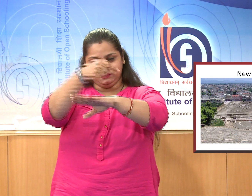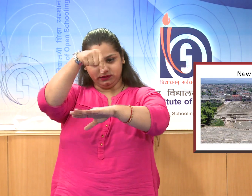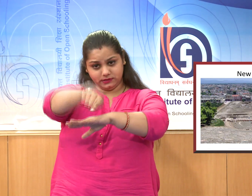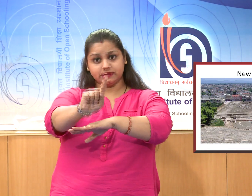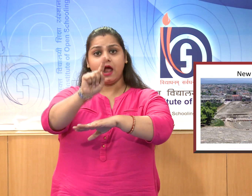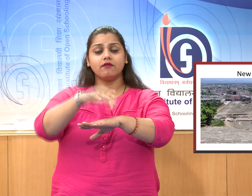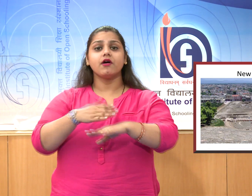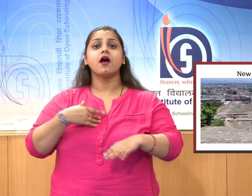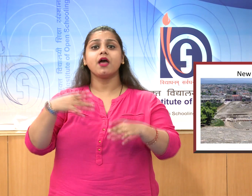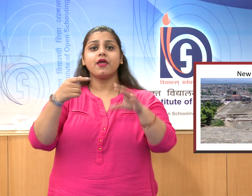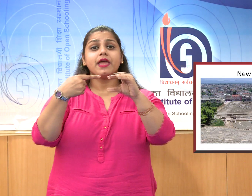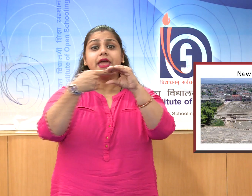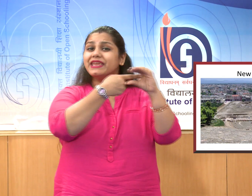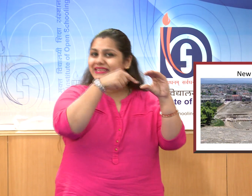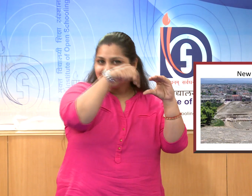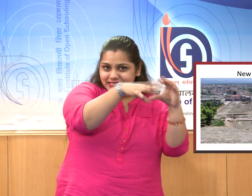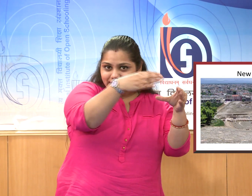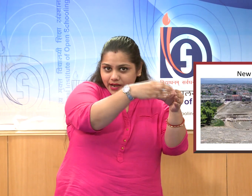of the eastern territories